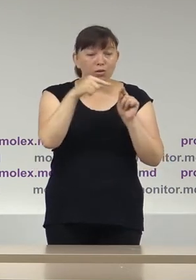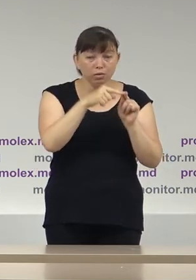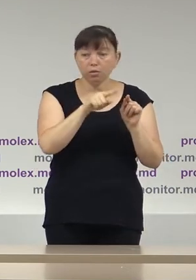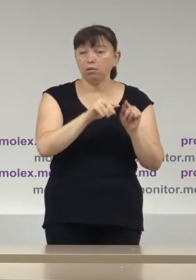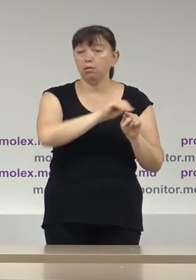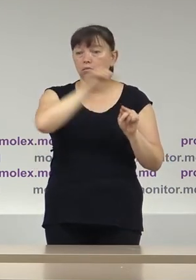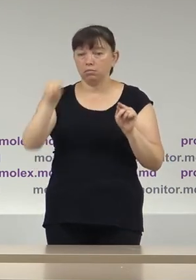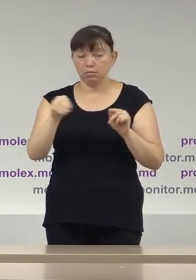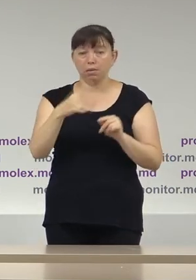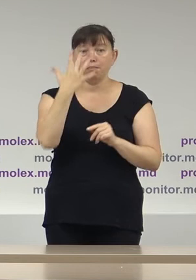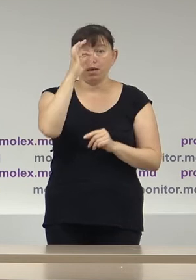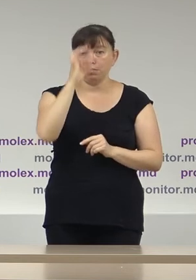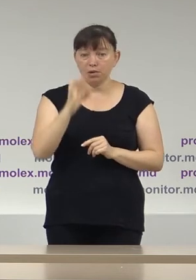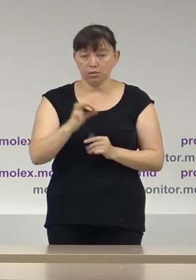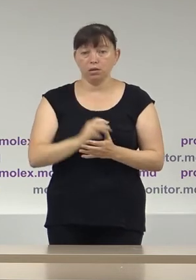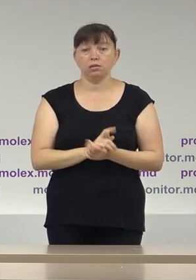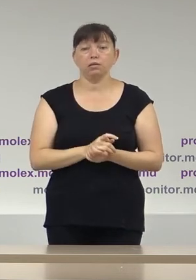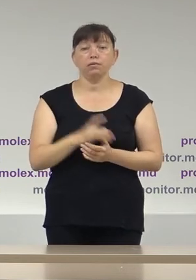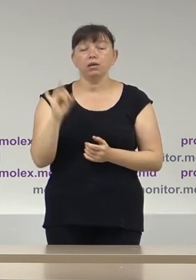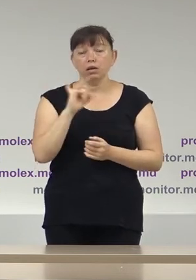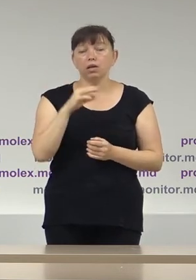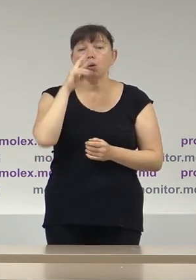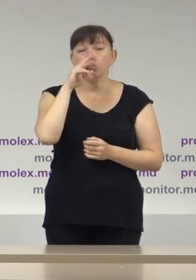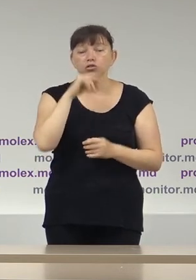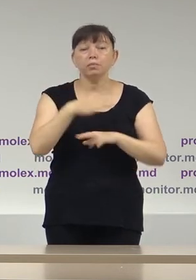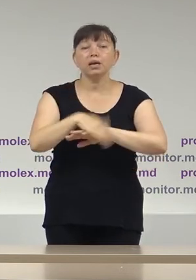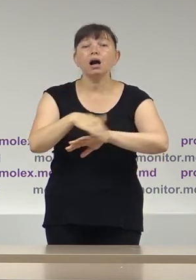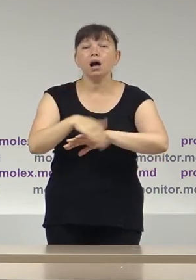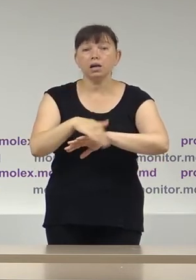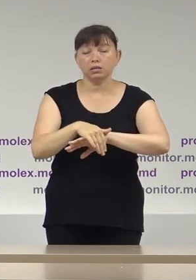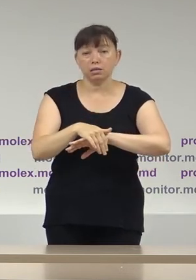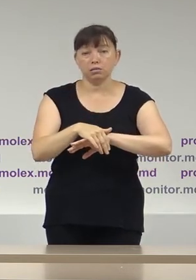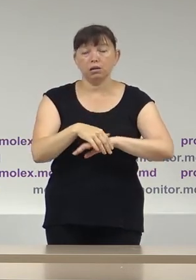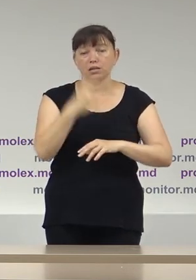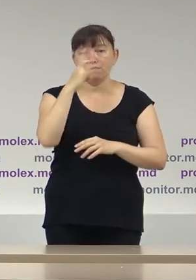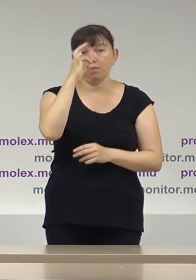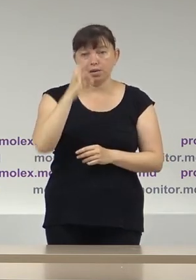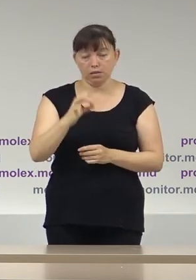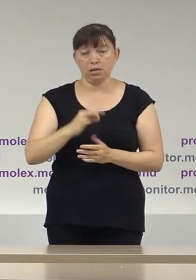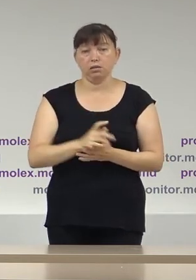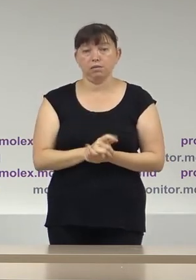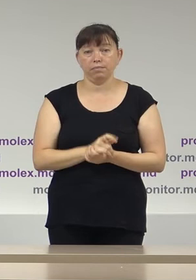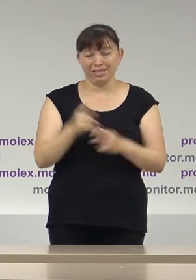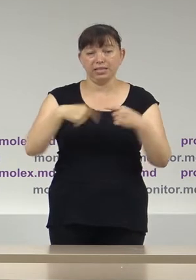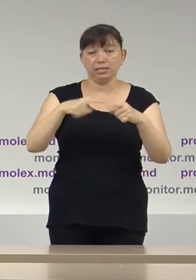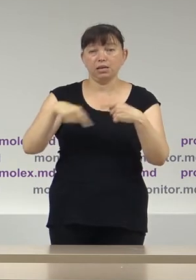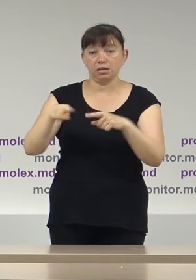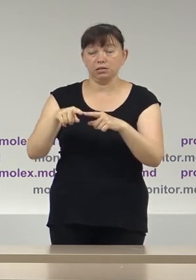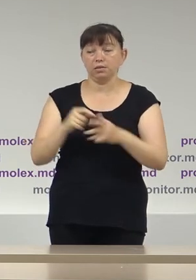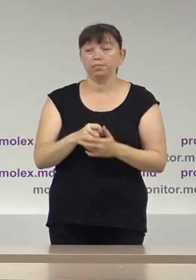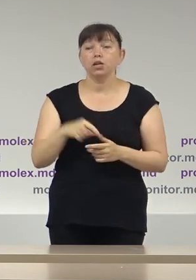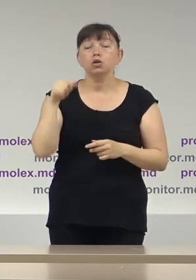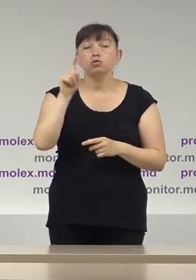incorrect assigning of voters to another polling station in 5% of the polling stations, and errors with addresses